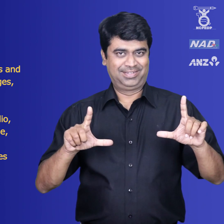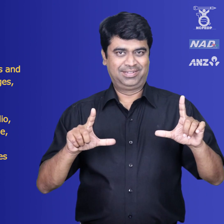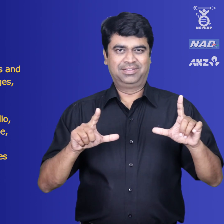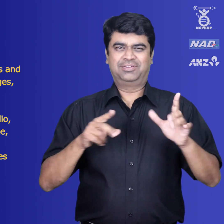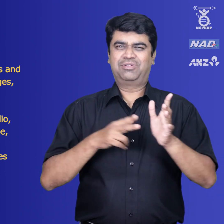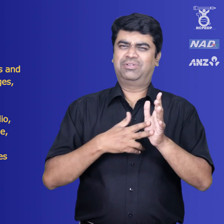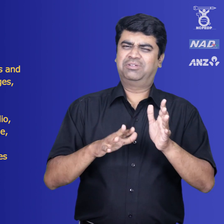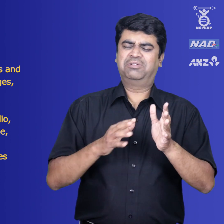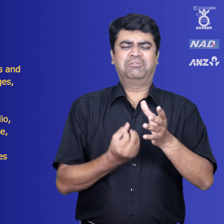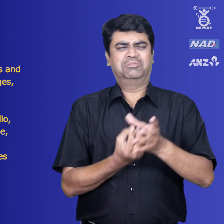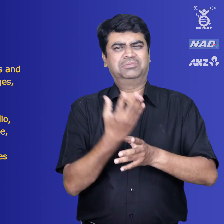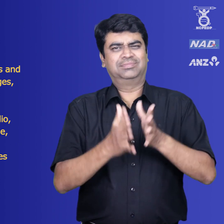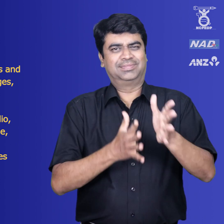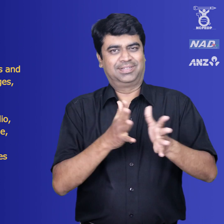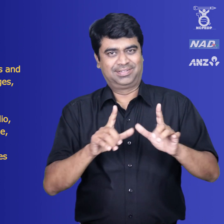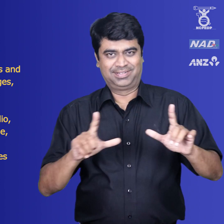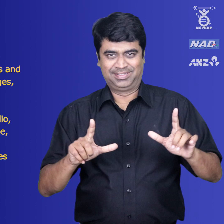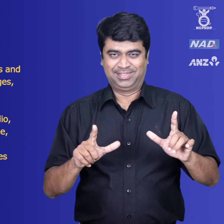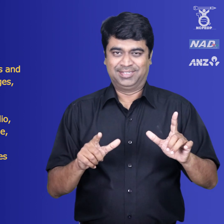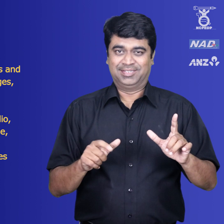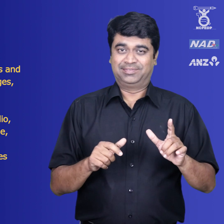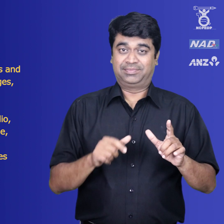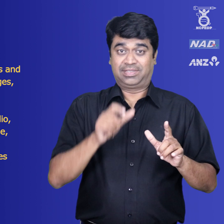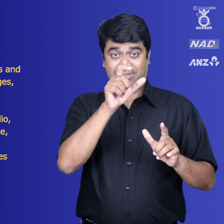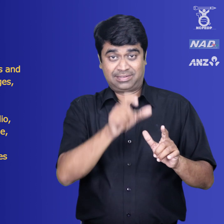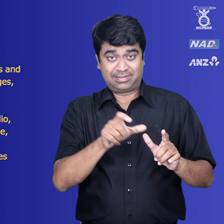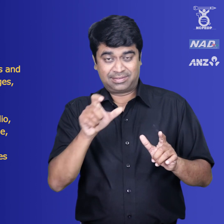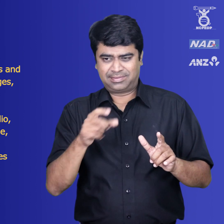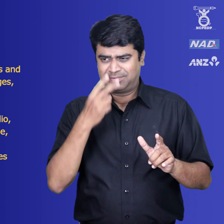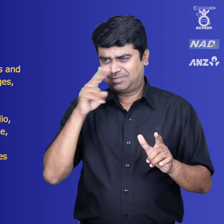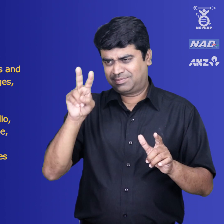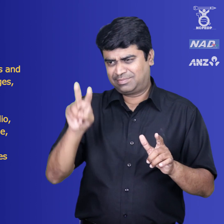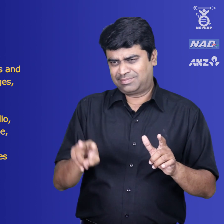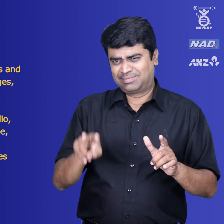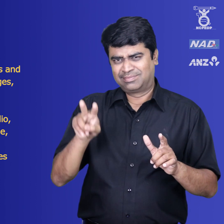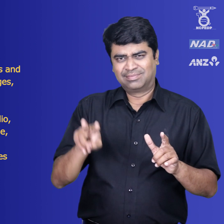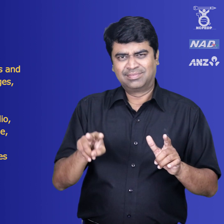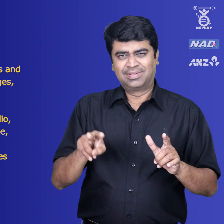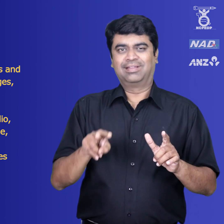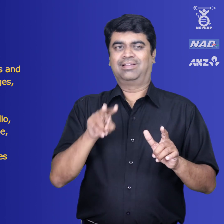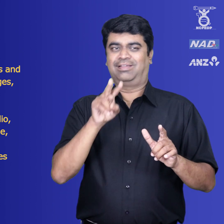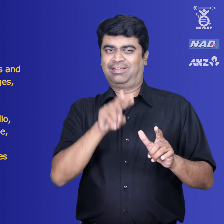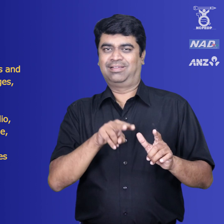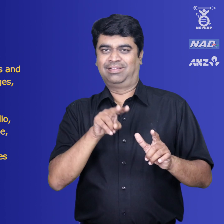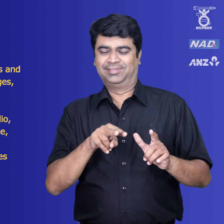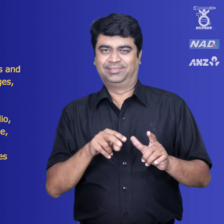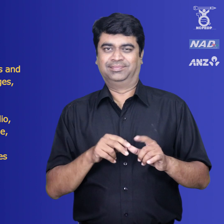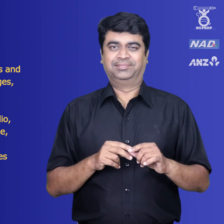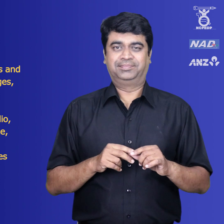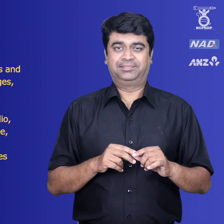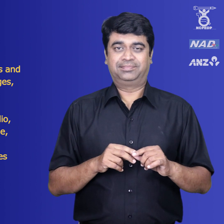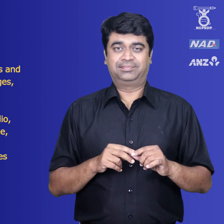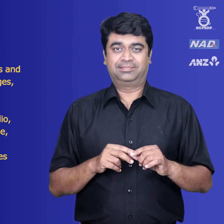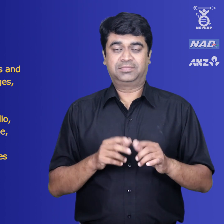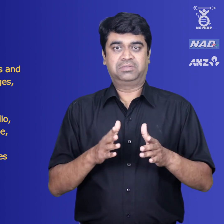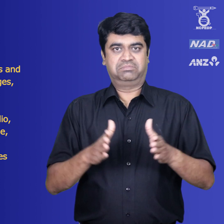displays, sign language, plain language, human reader, augmentative and